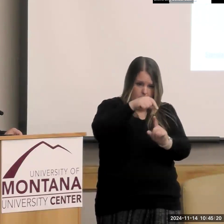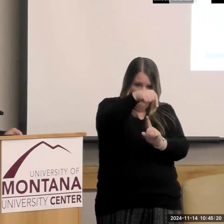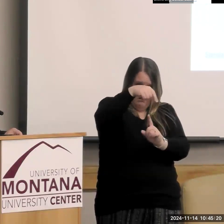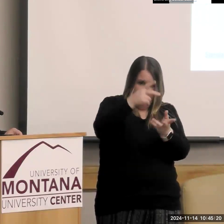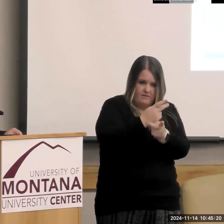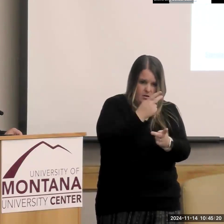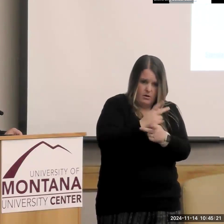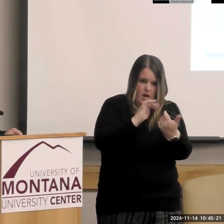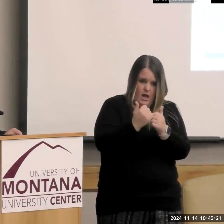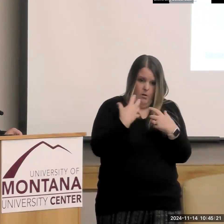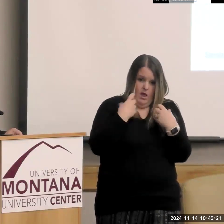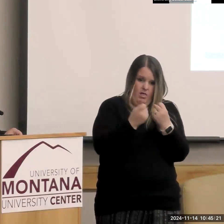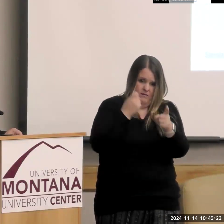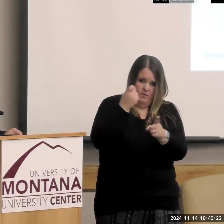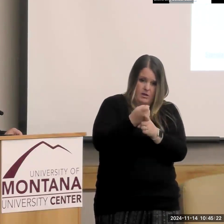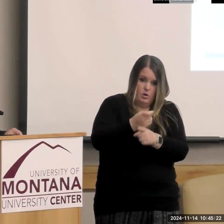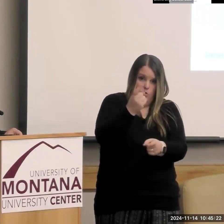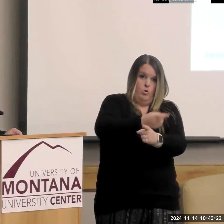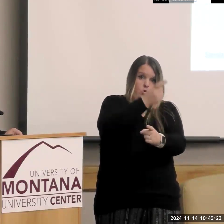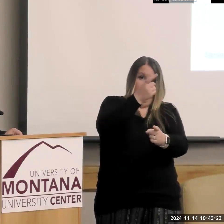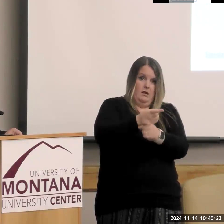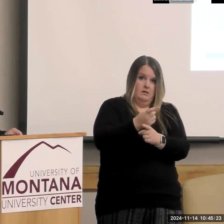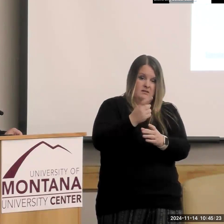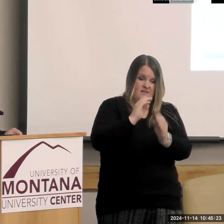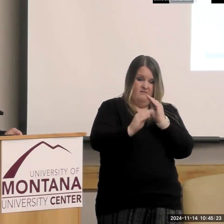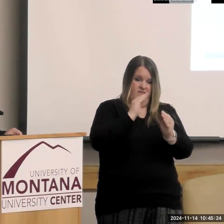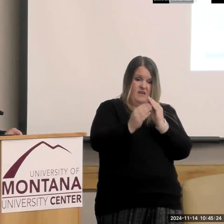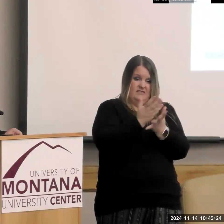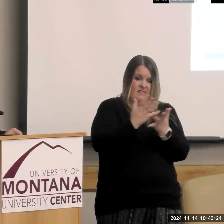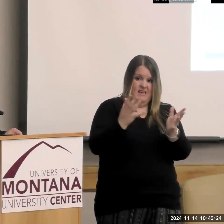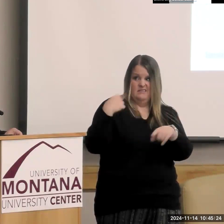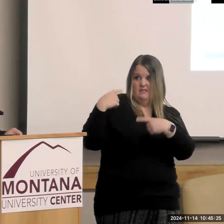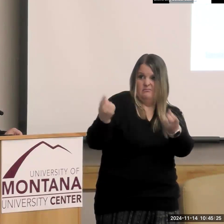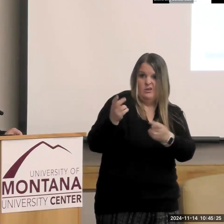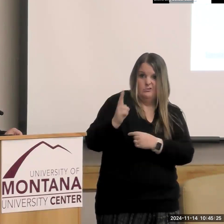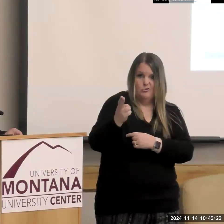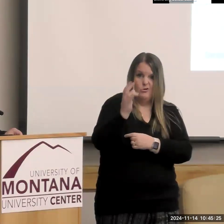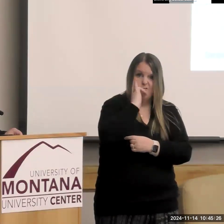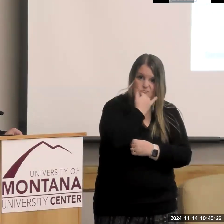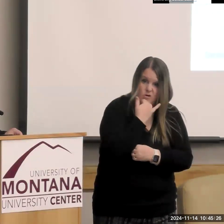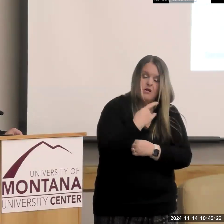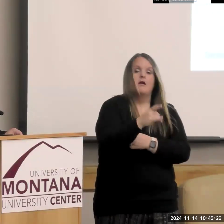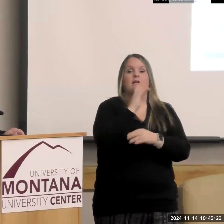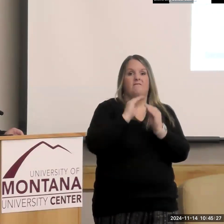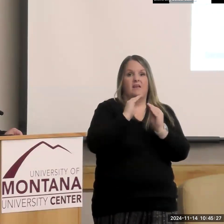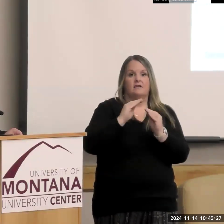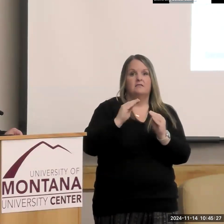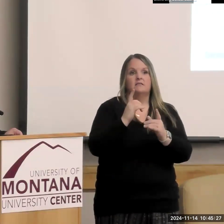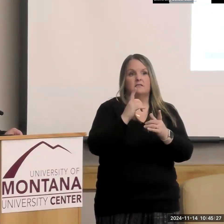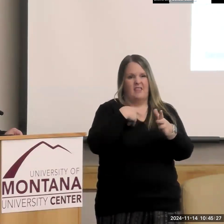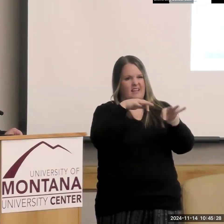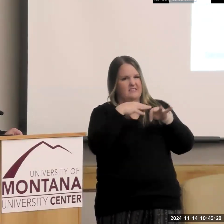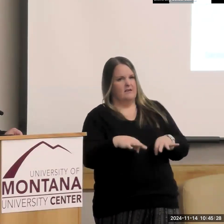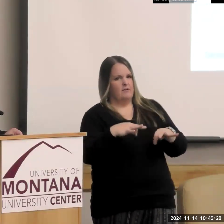implications, correct historical injustices, and provide fair and just opportunities for all to achieve optimal health. That's the definition of health